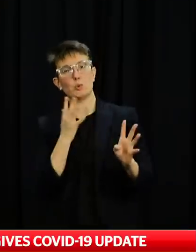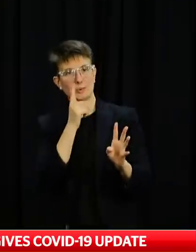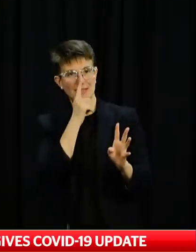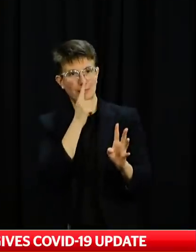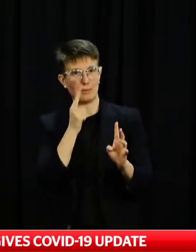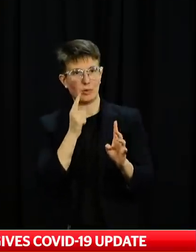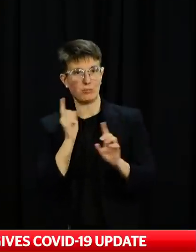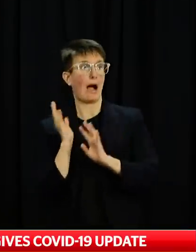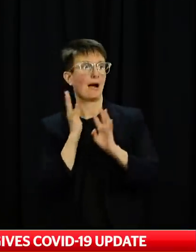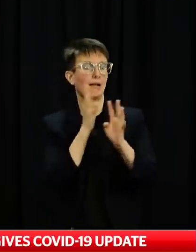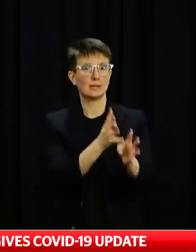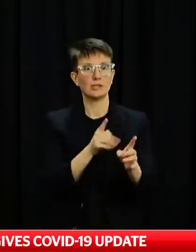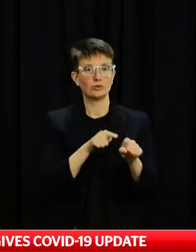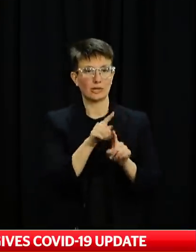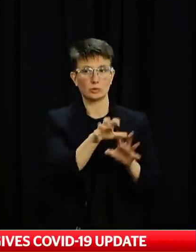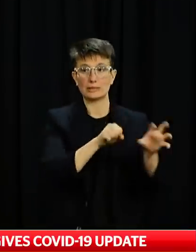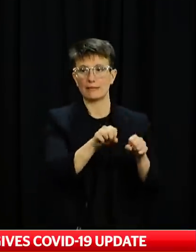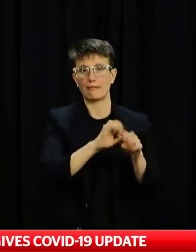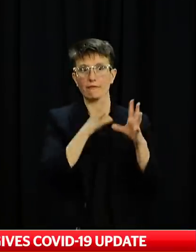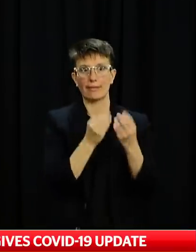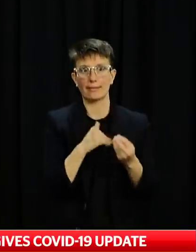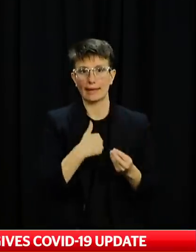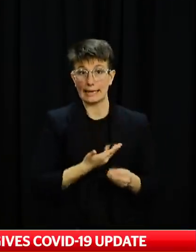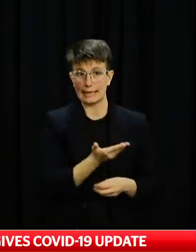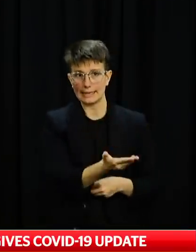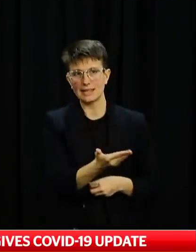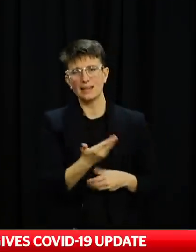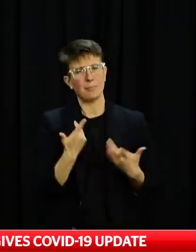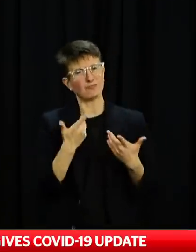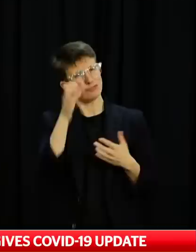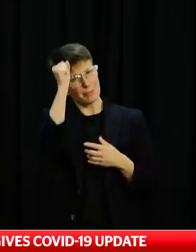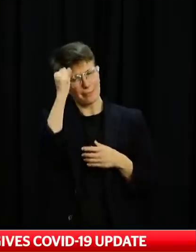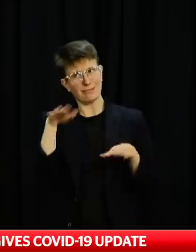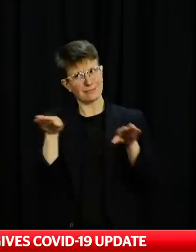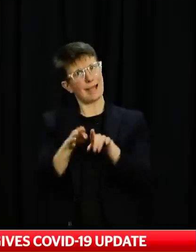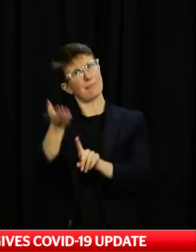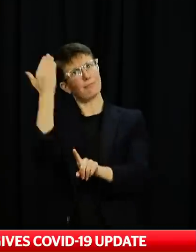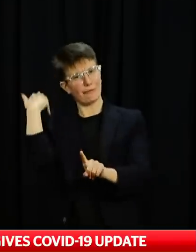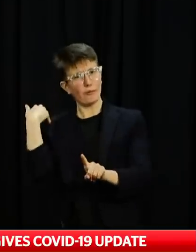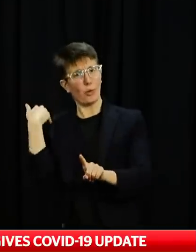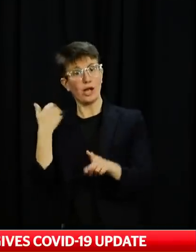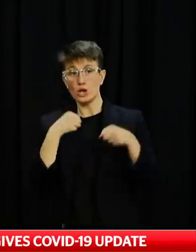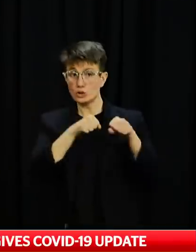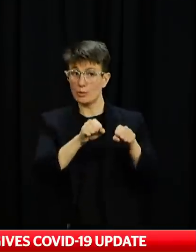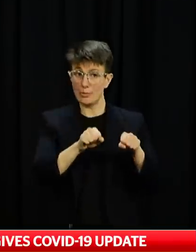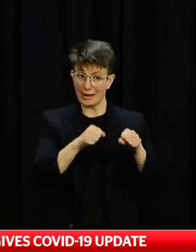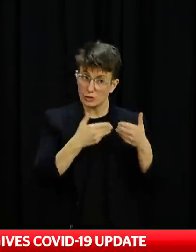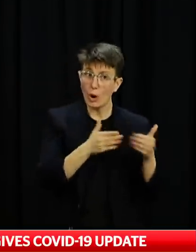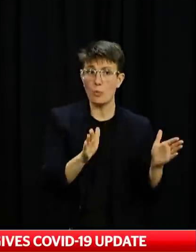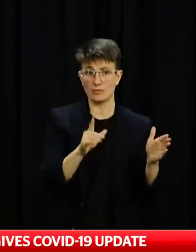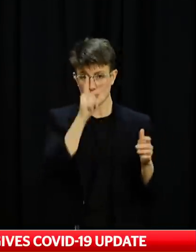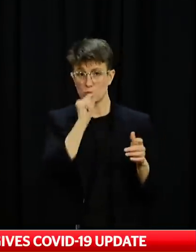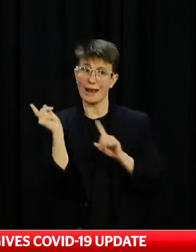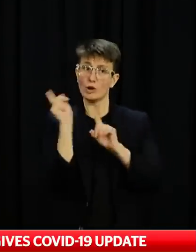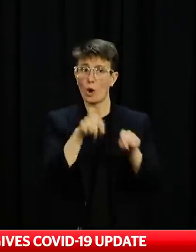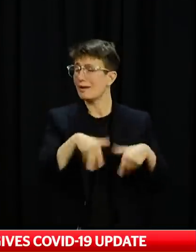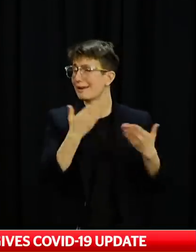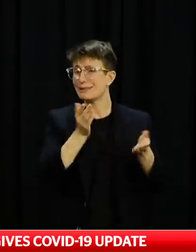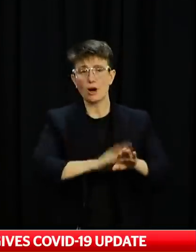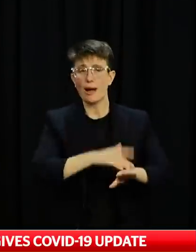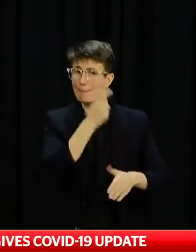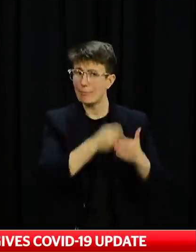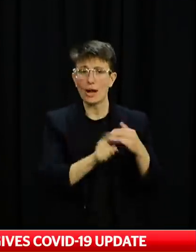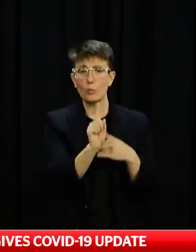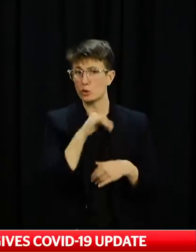3 was that people could get the food and supplies they needed, and people do not need to worry about that. Will you take the same escalated